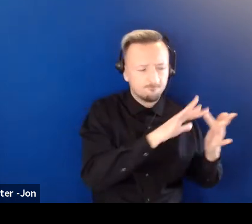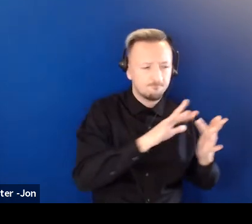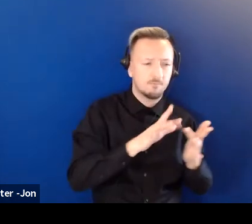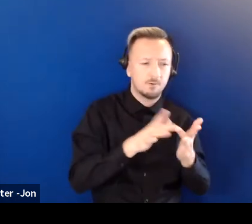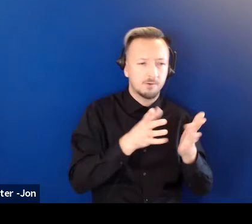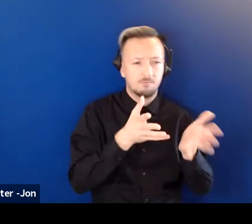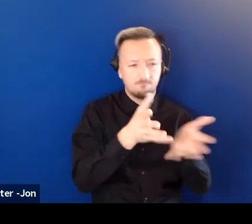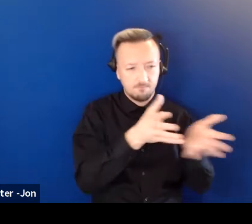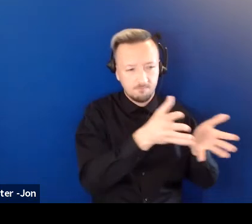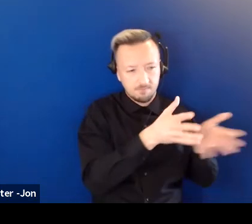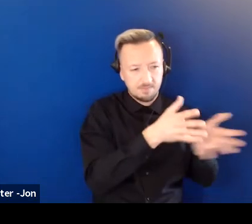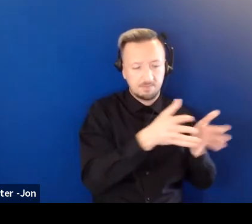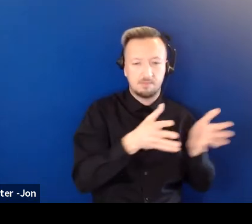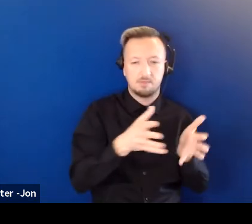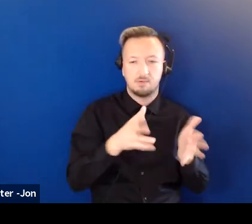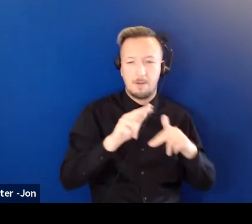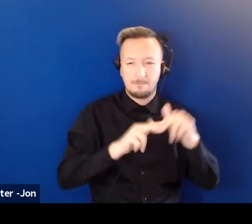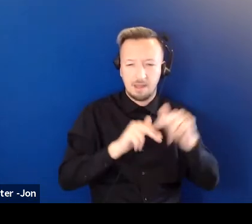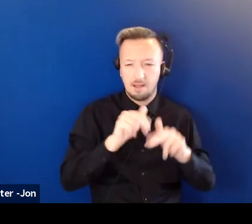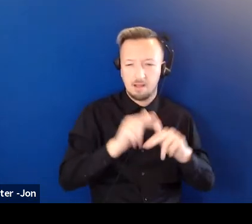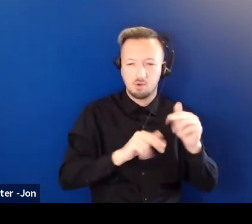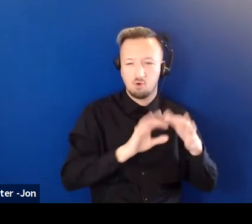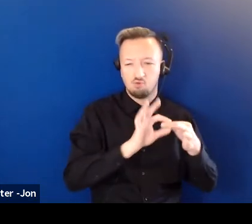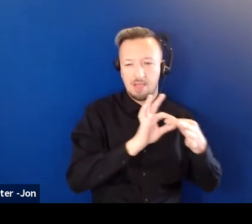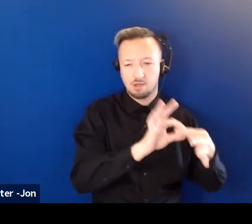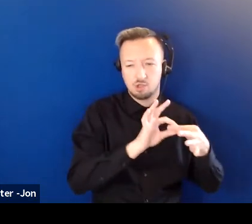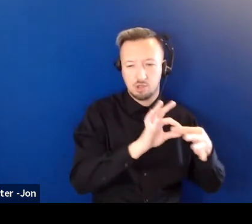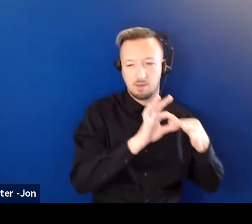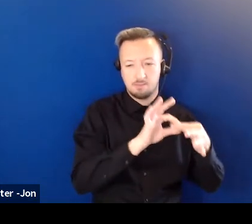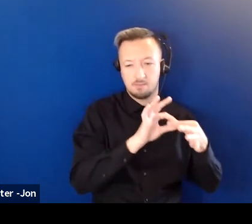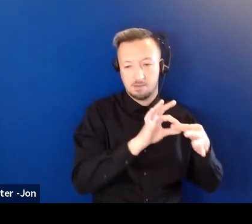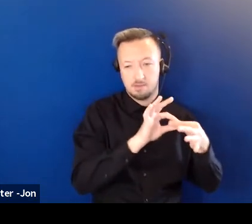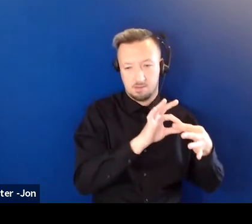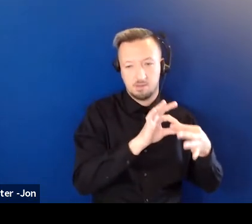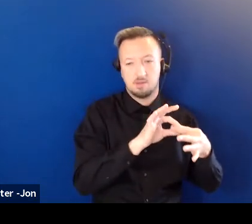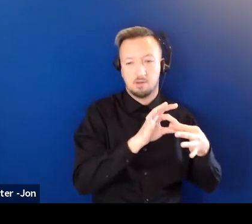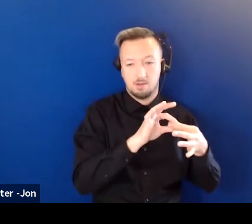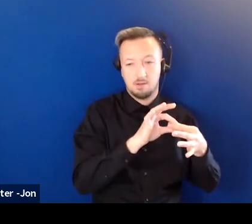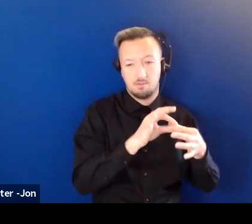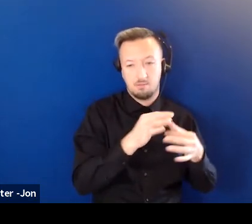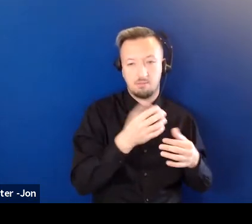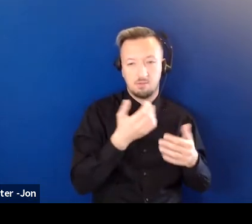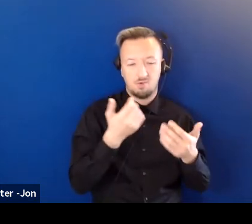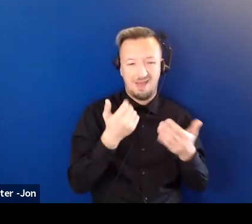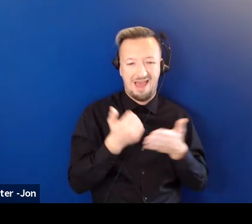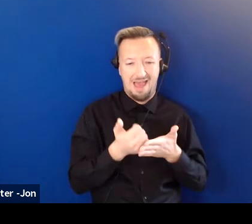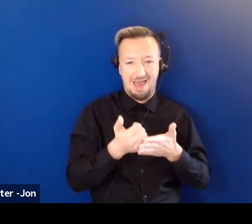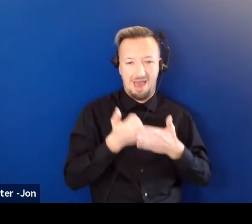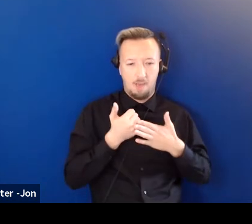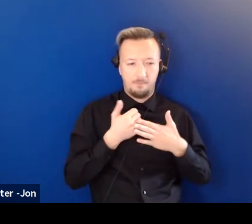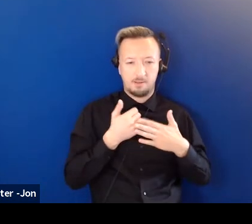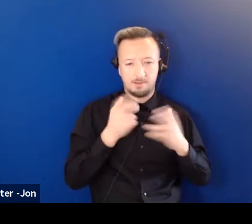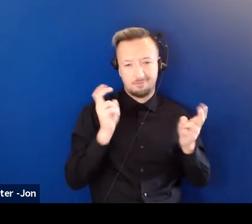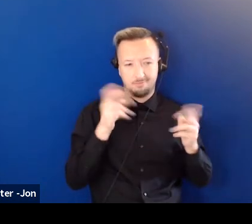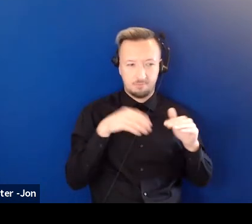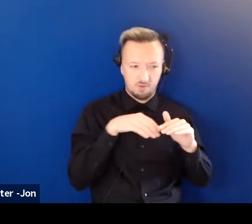those relationships to get ourselves in the door and to get us open, and allow us to come in and